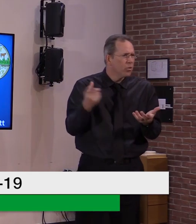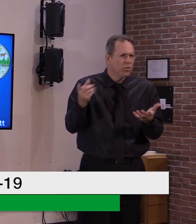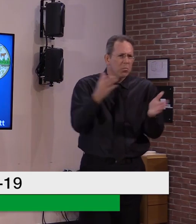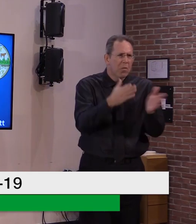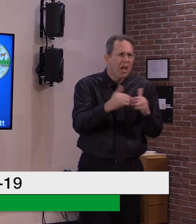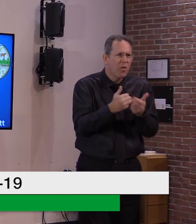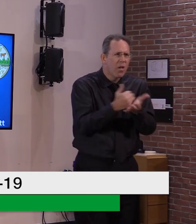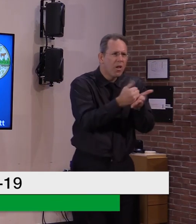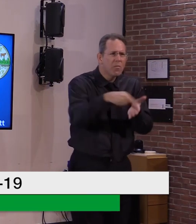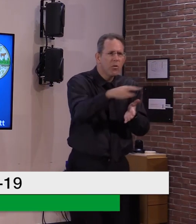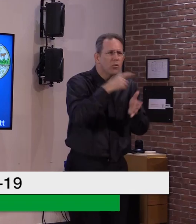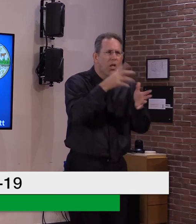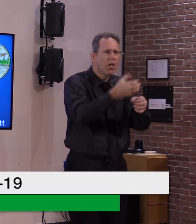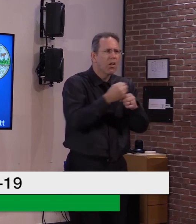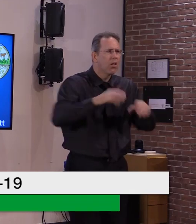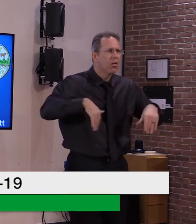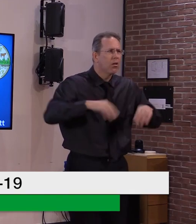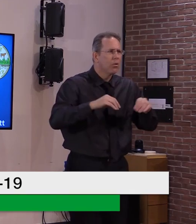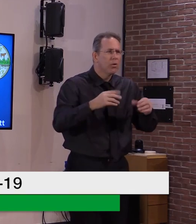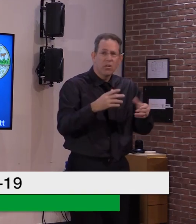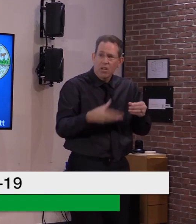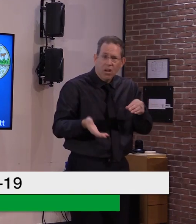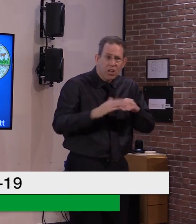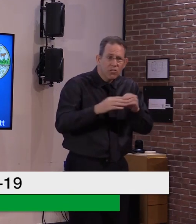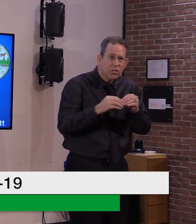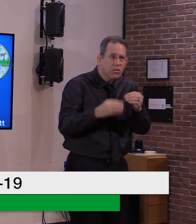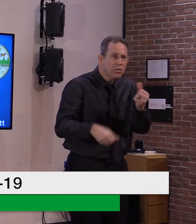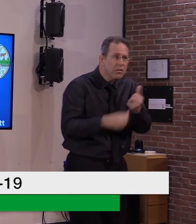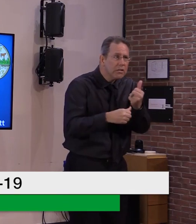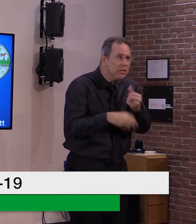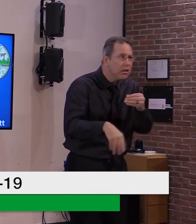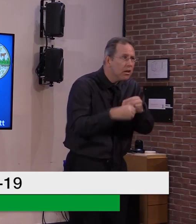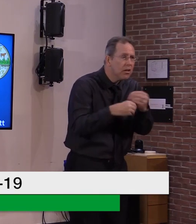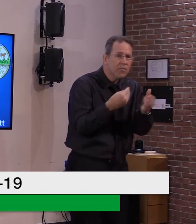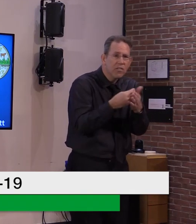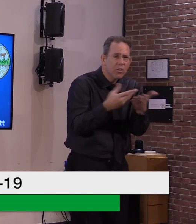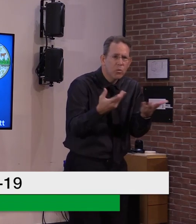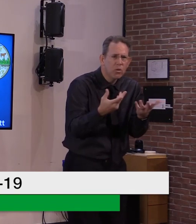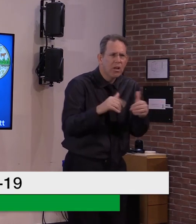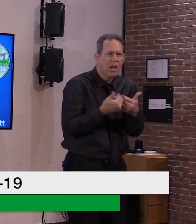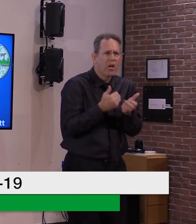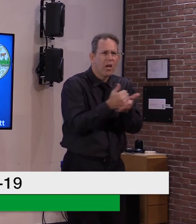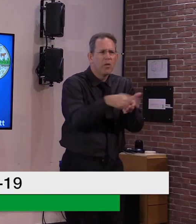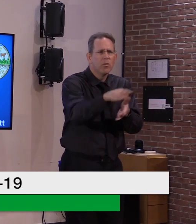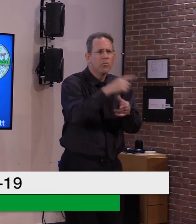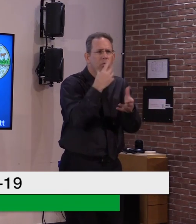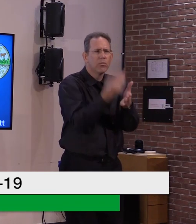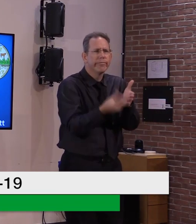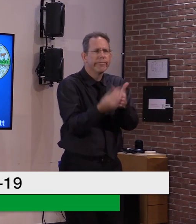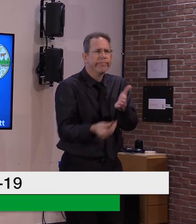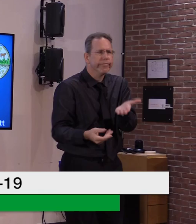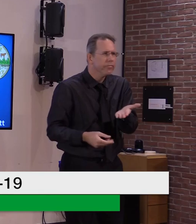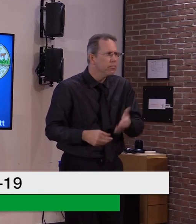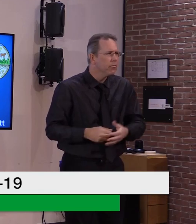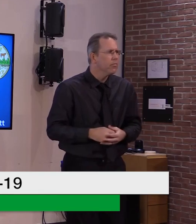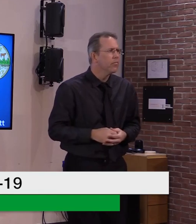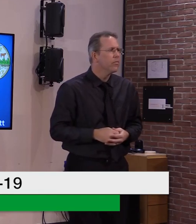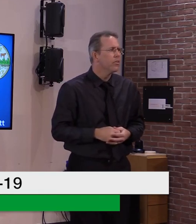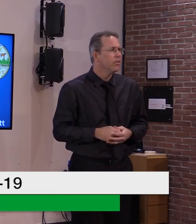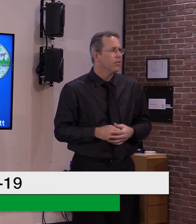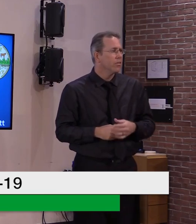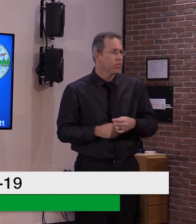assistance using state money yeah i'll answer part of that and maybe commissioner harrington can add to